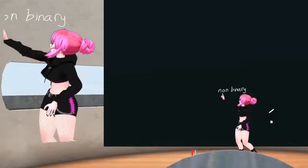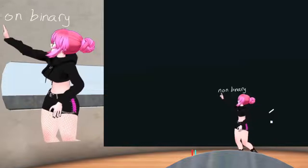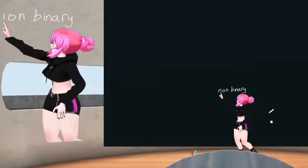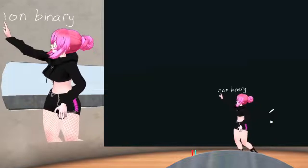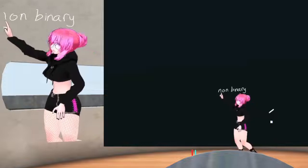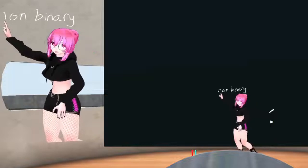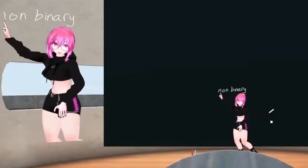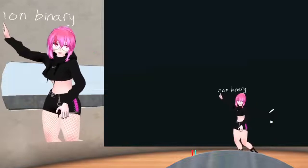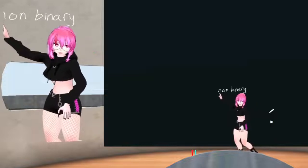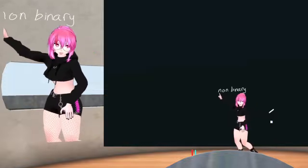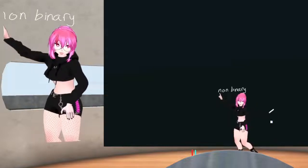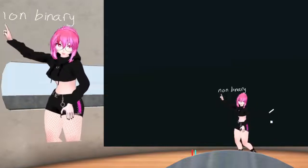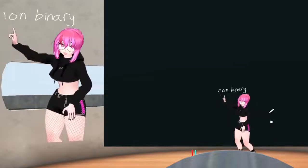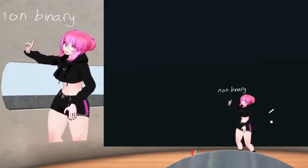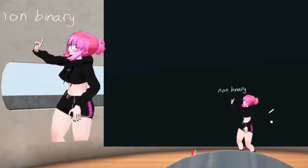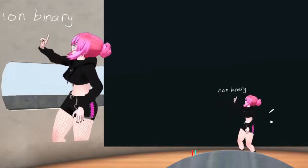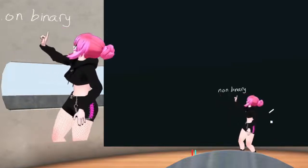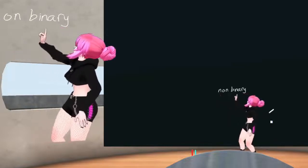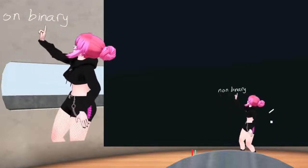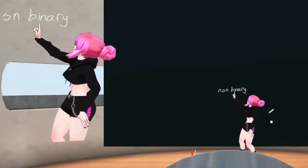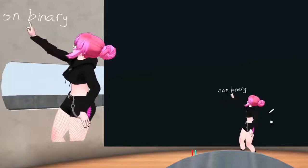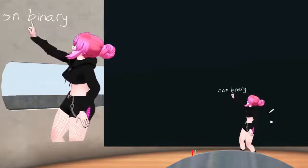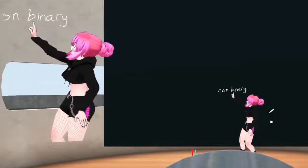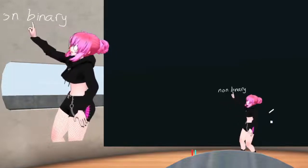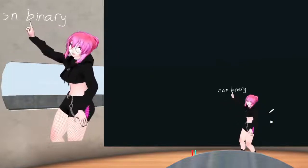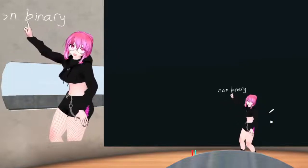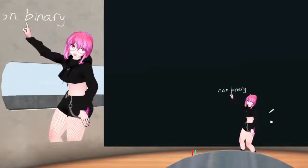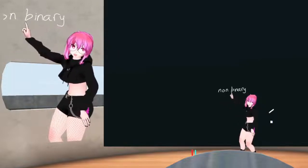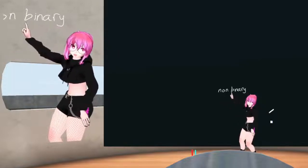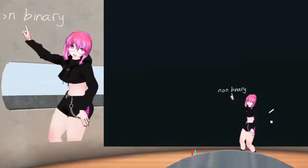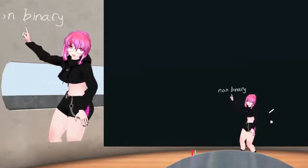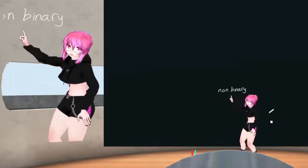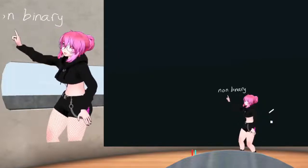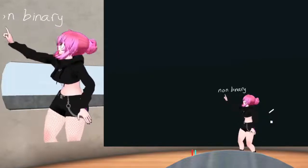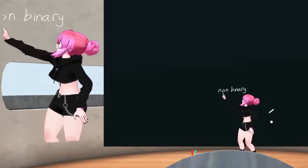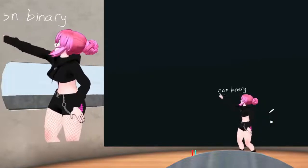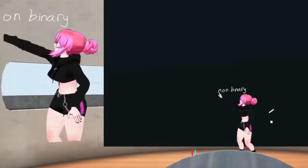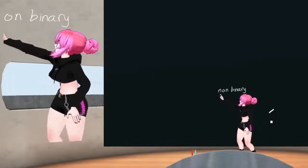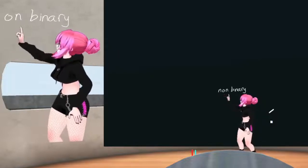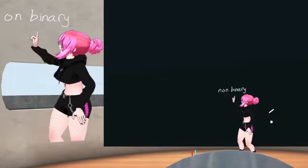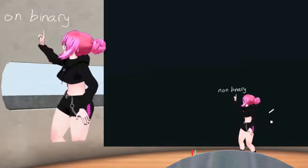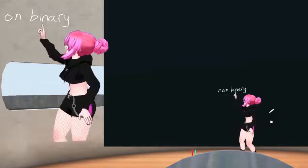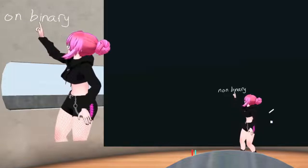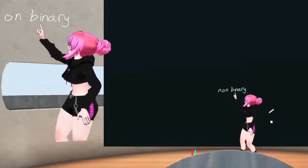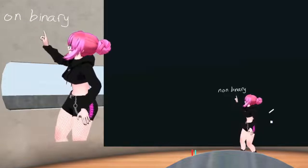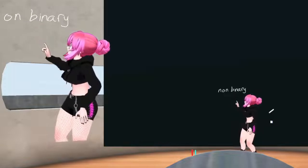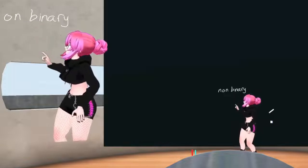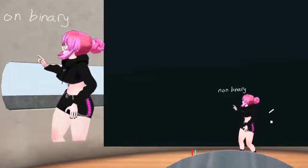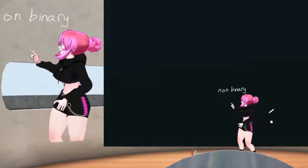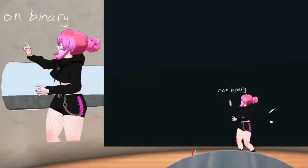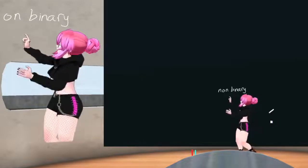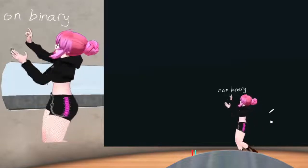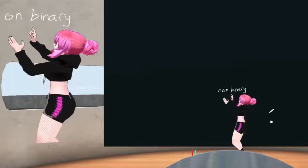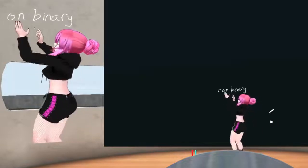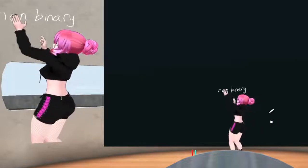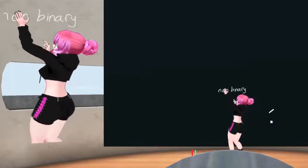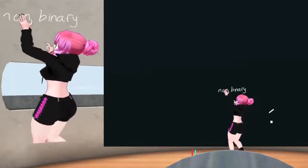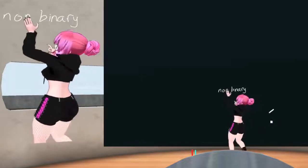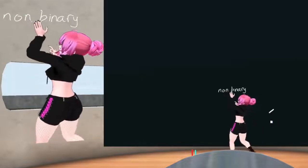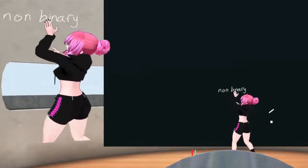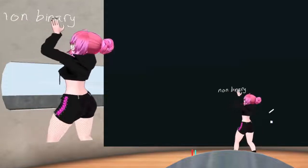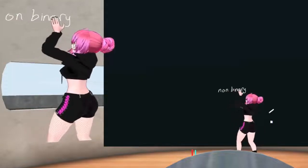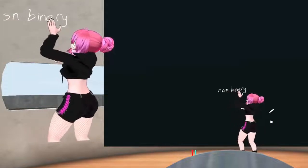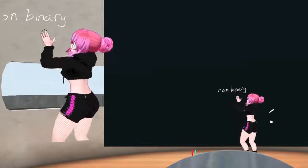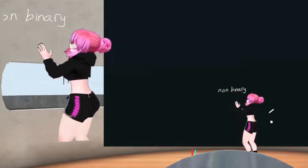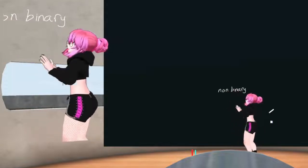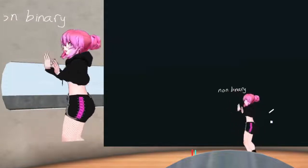was signed N, the letter N, and then B for the letter B. So it'd be NB because you're taking the first